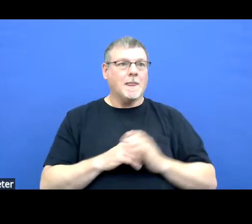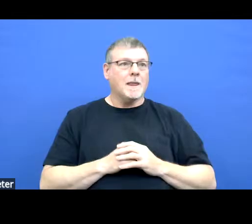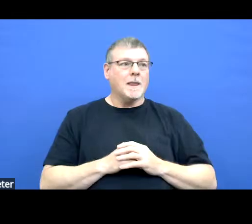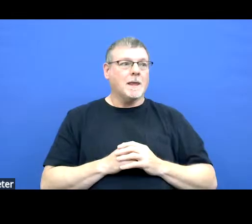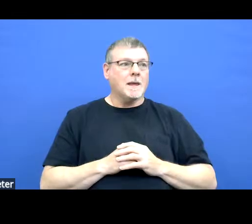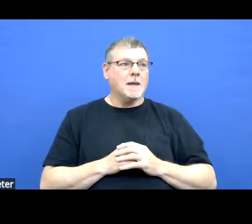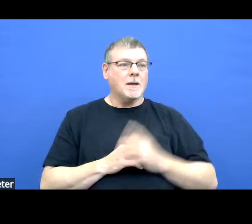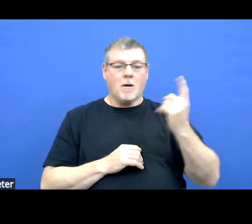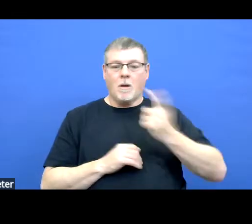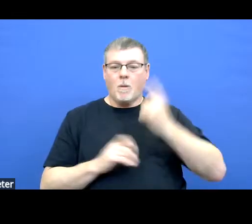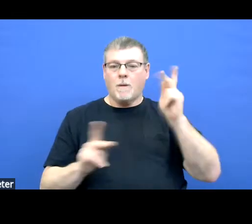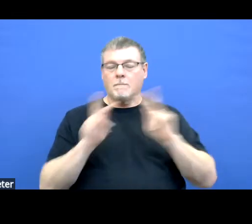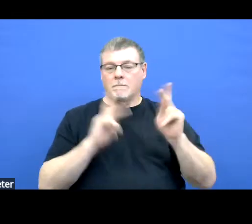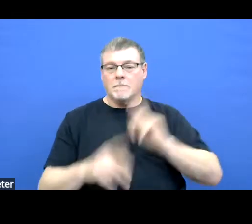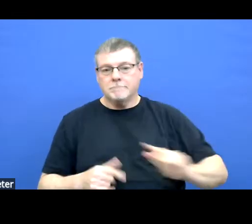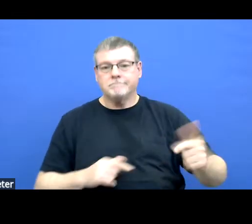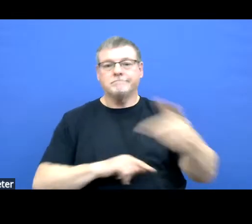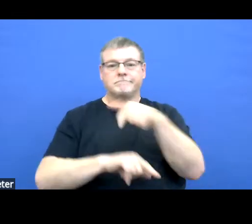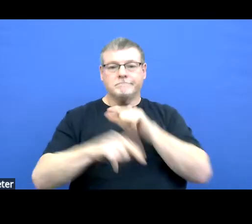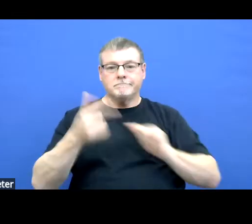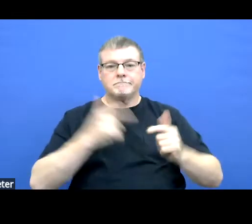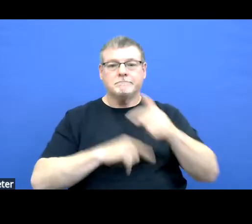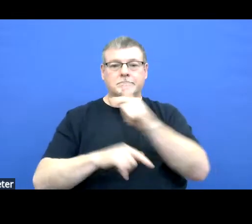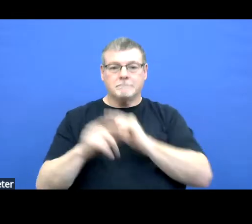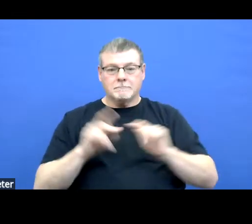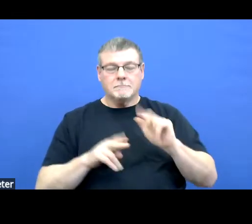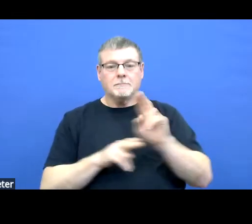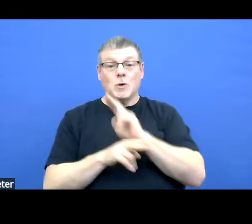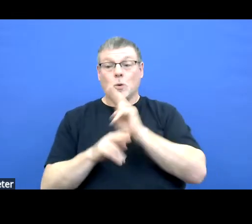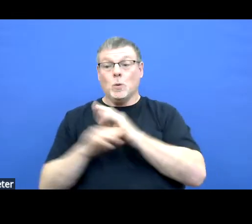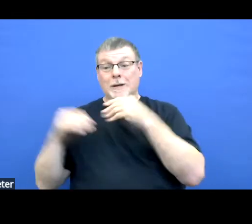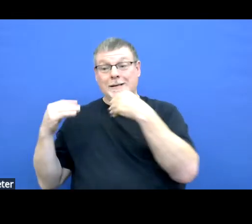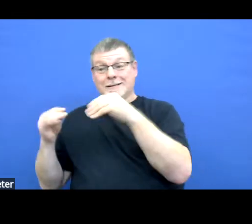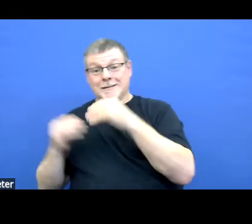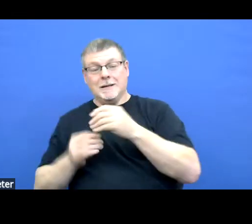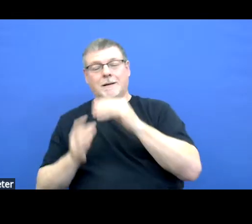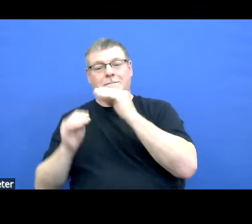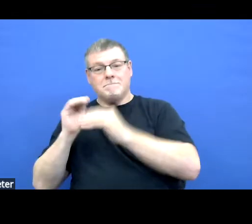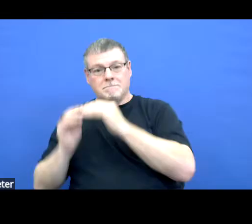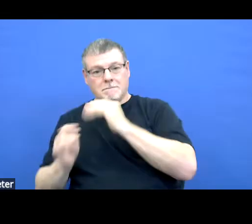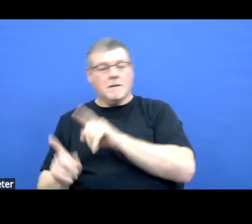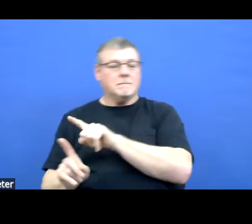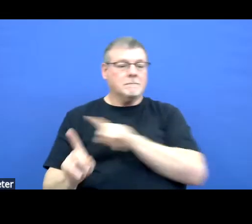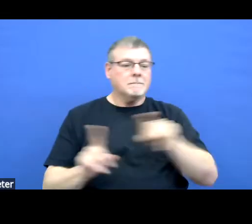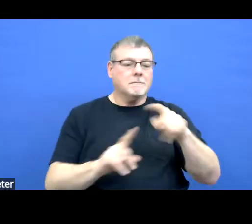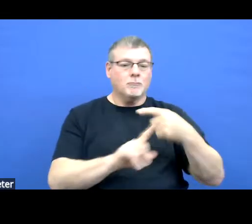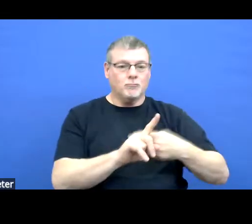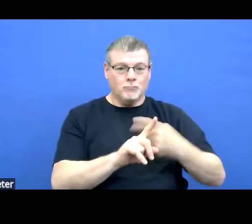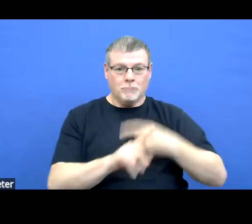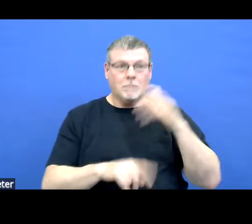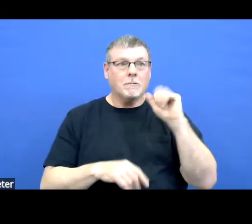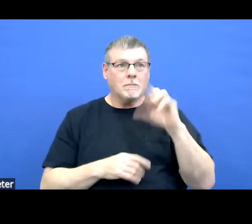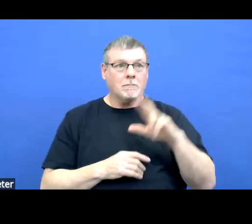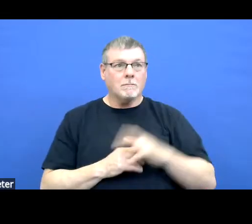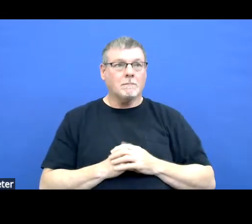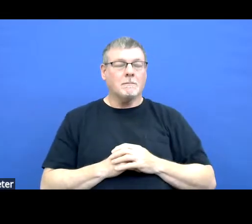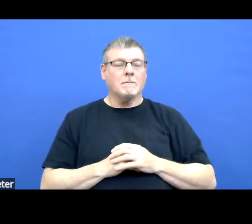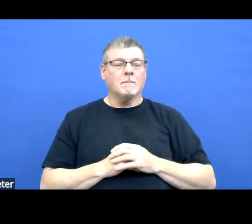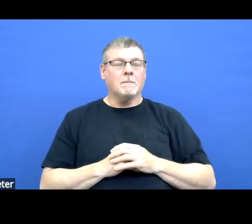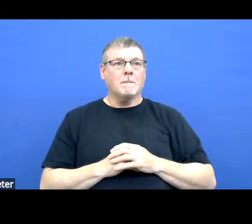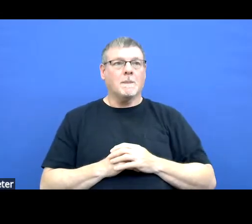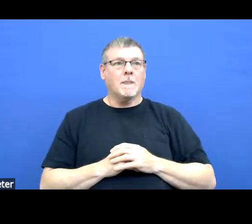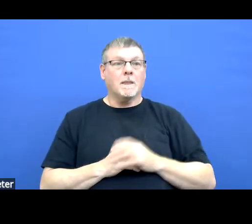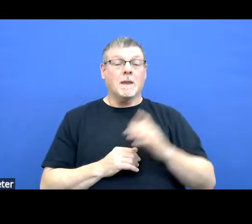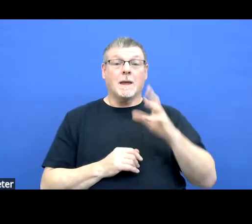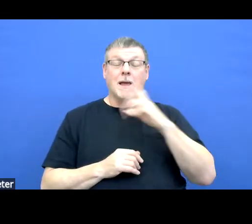There's always people going in that are using the car dealership, getting their car fixed, renting a car. And it sounds like you'd be doing the same thing. Is